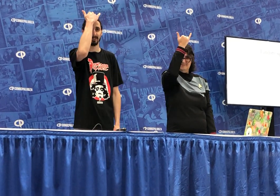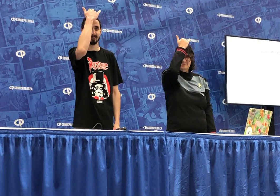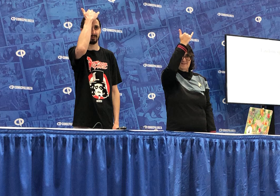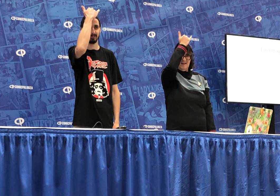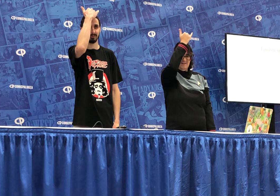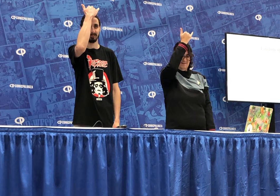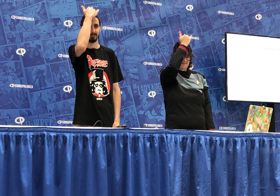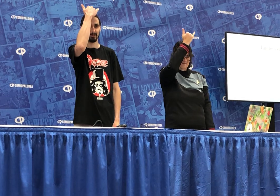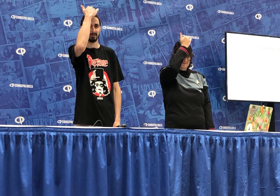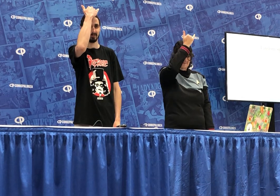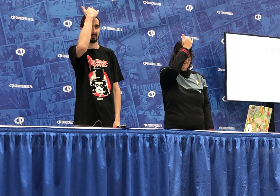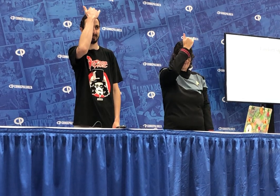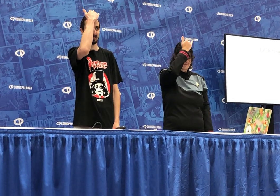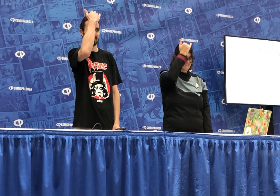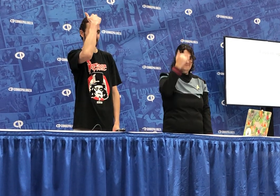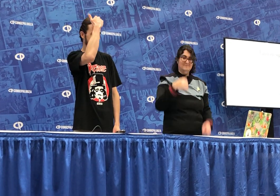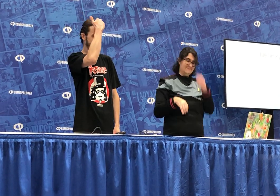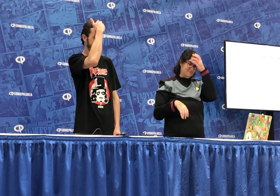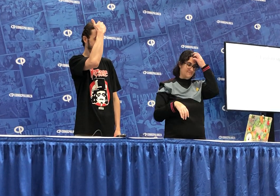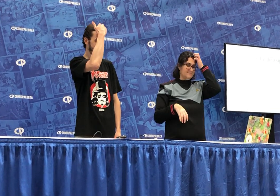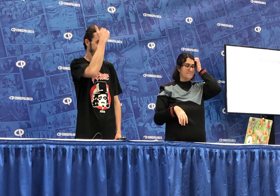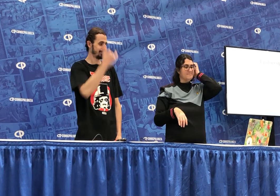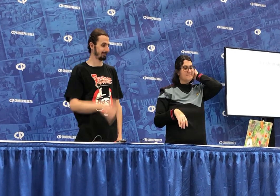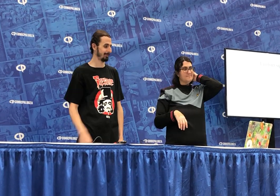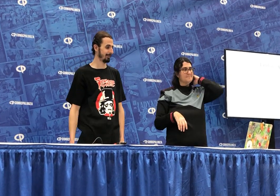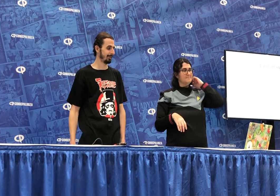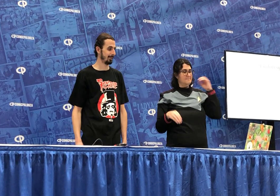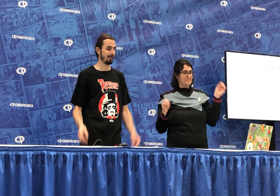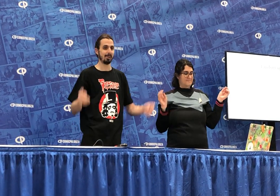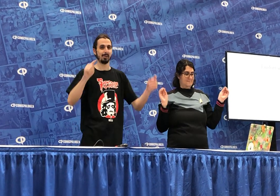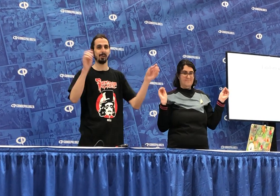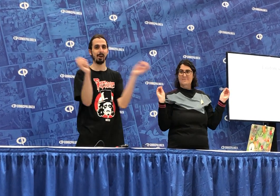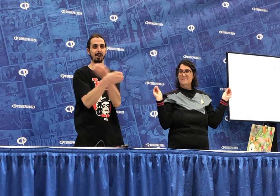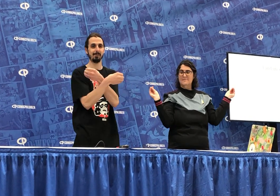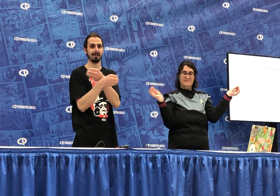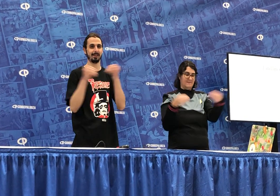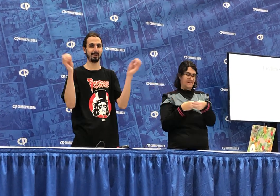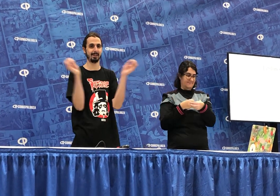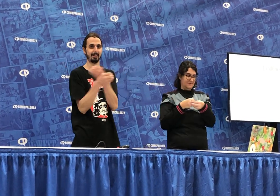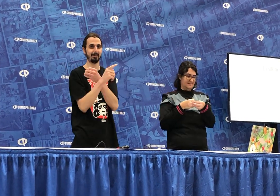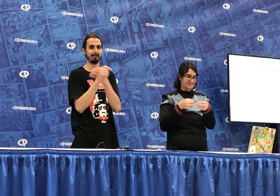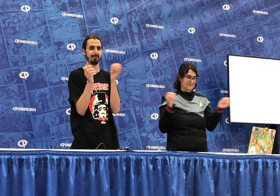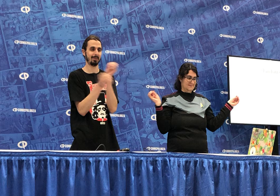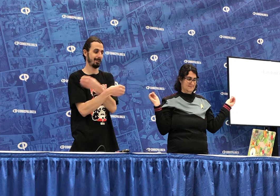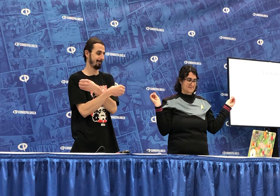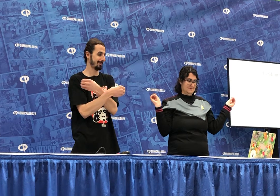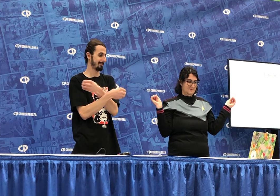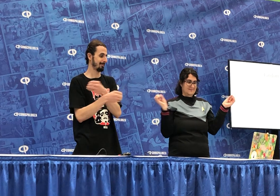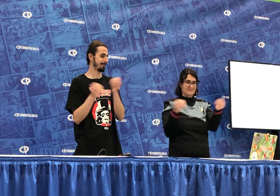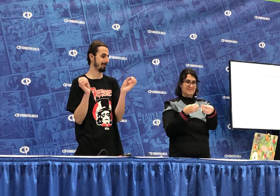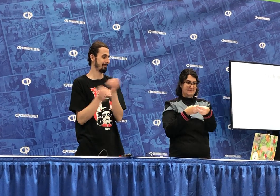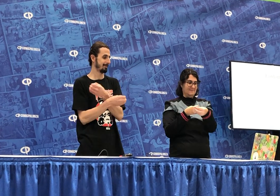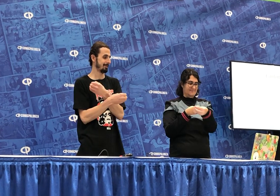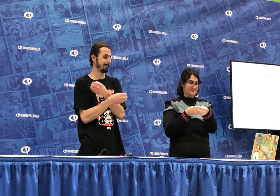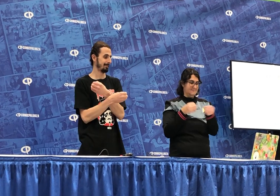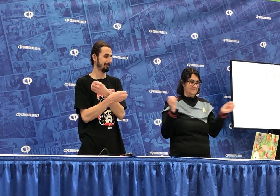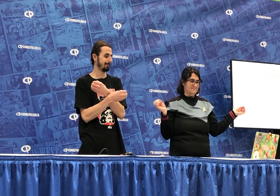Yellowstone, you're doing yellow and then you're putting the Y up by the forehead like the emblem. The Office, it's actually the sign